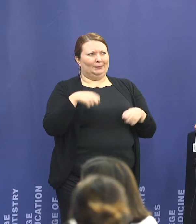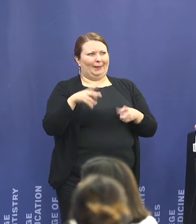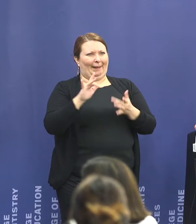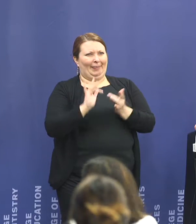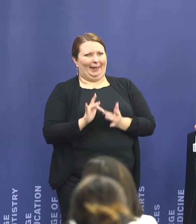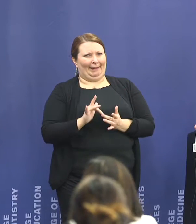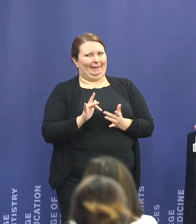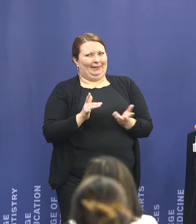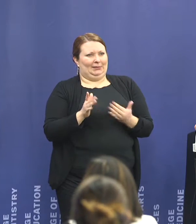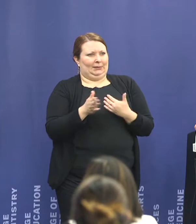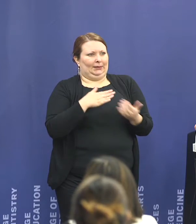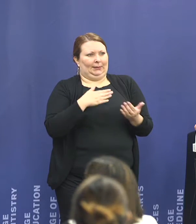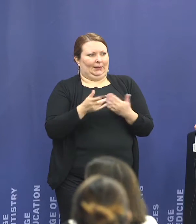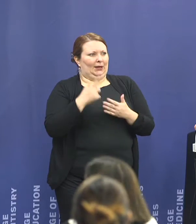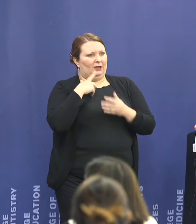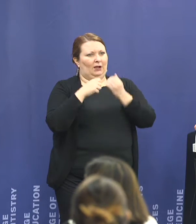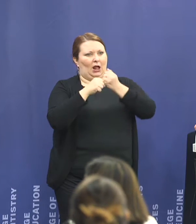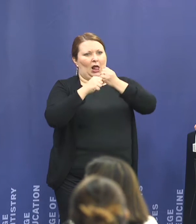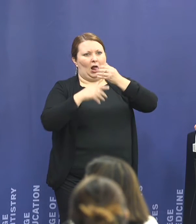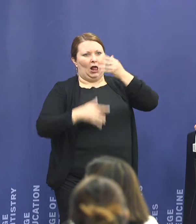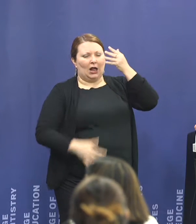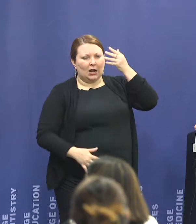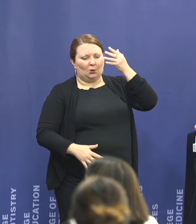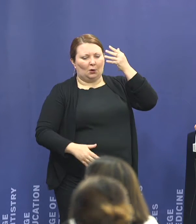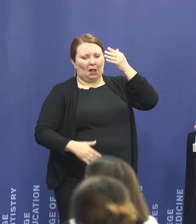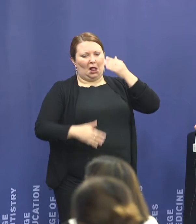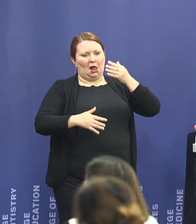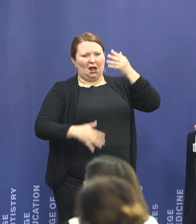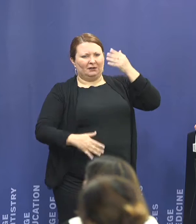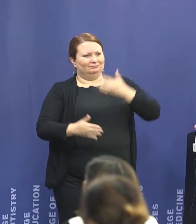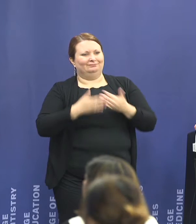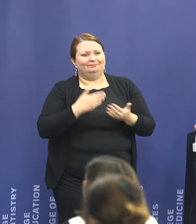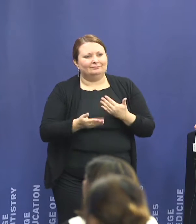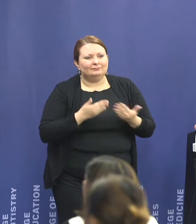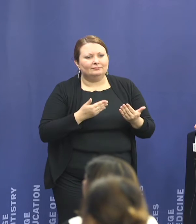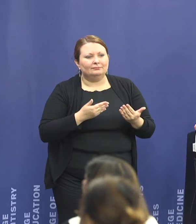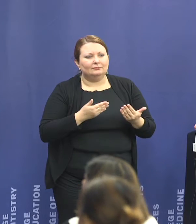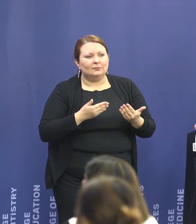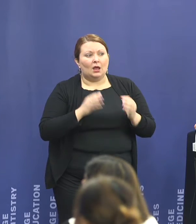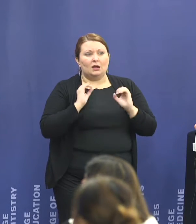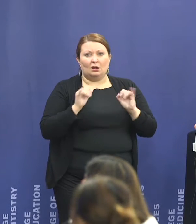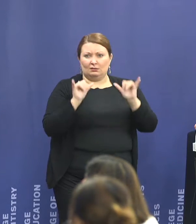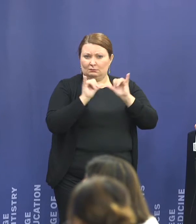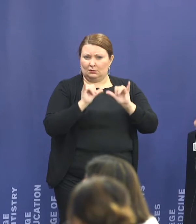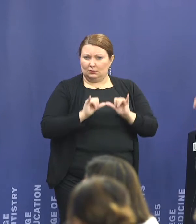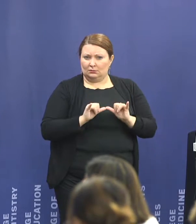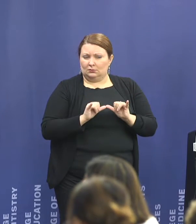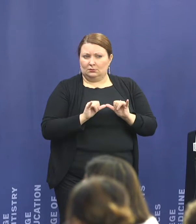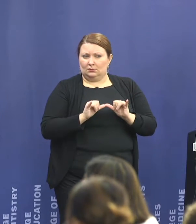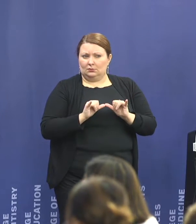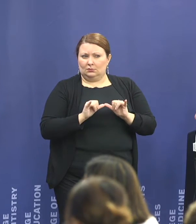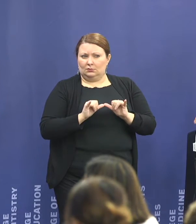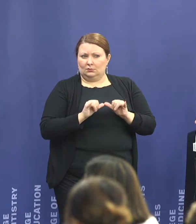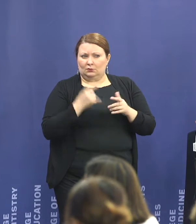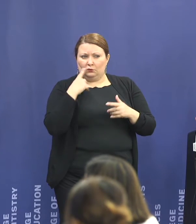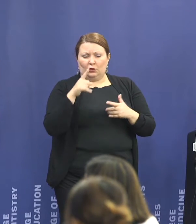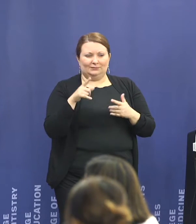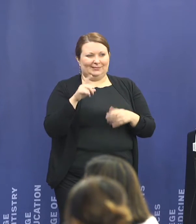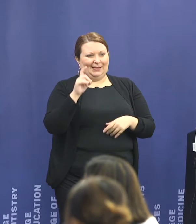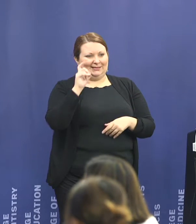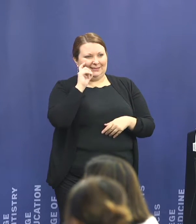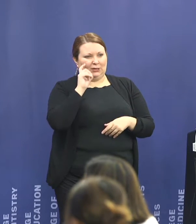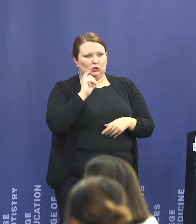be taking up that much space. That none of these measures for